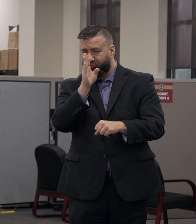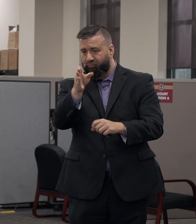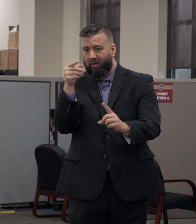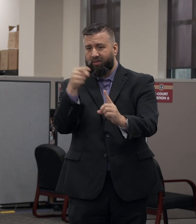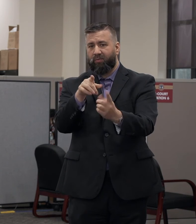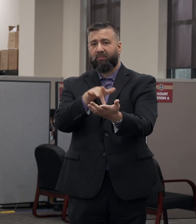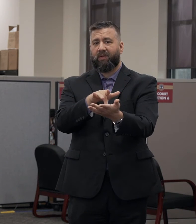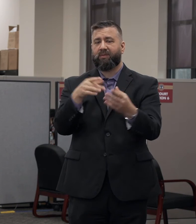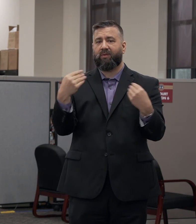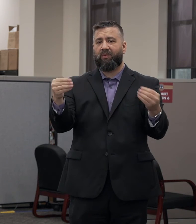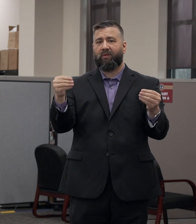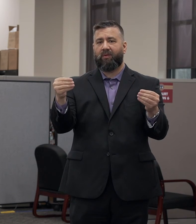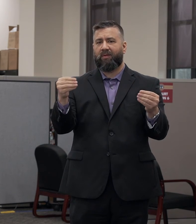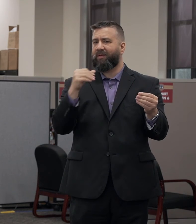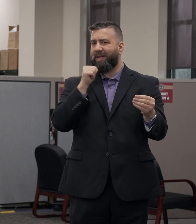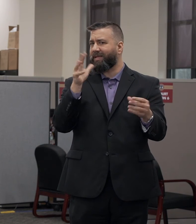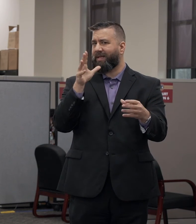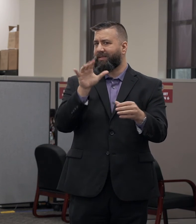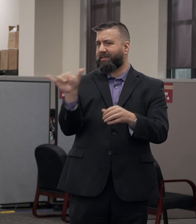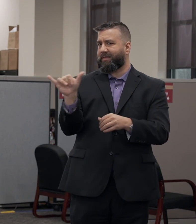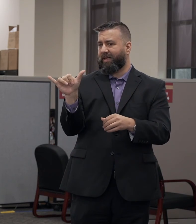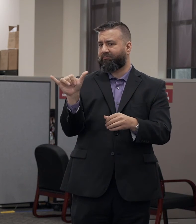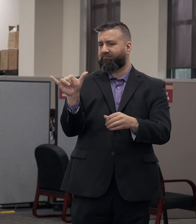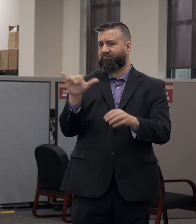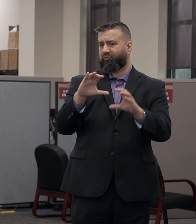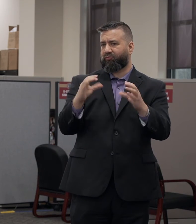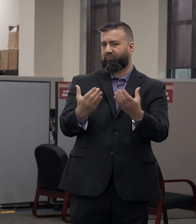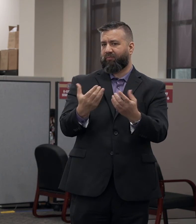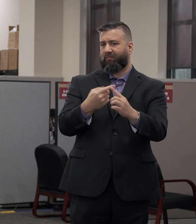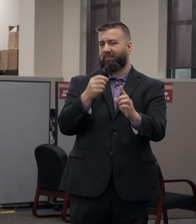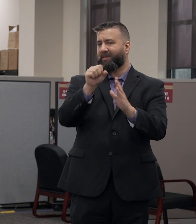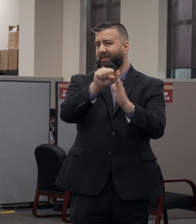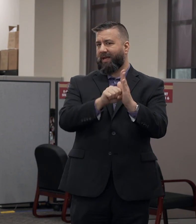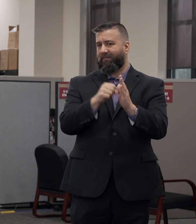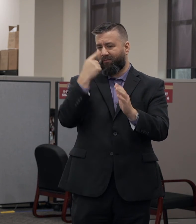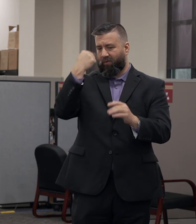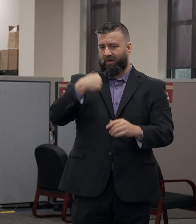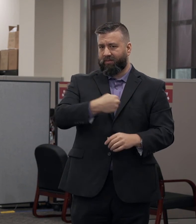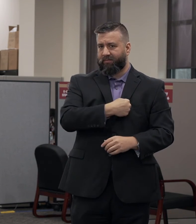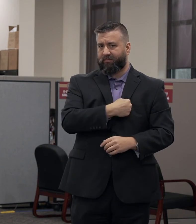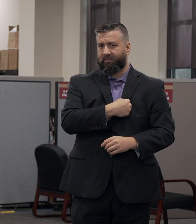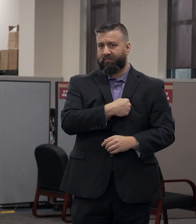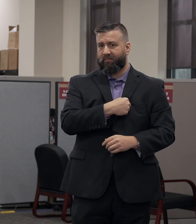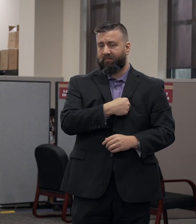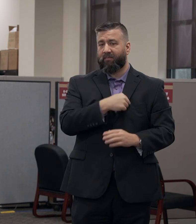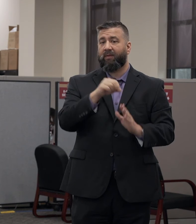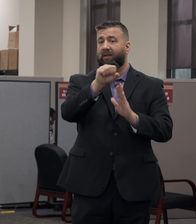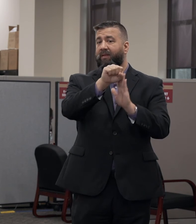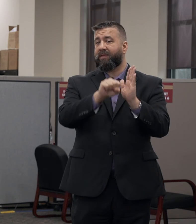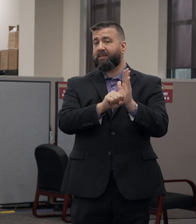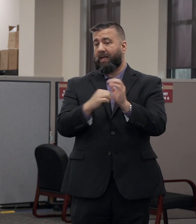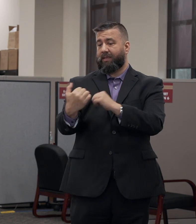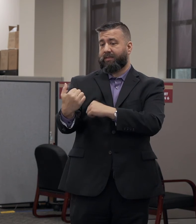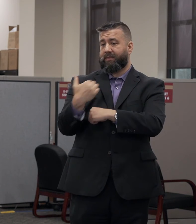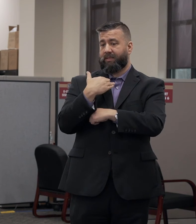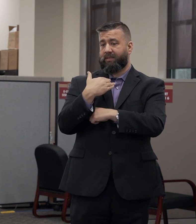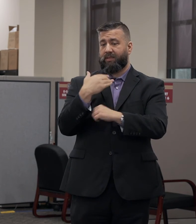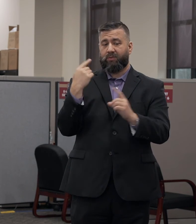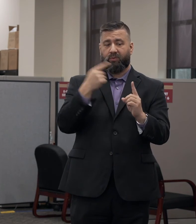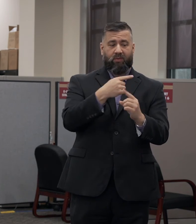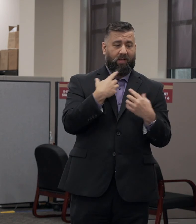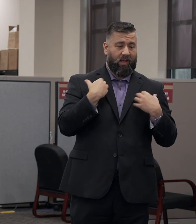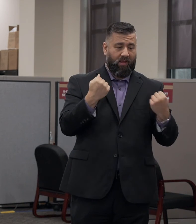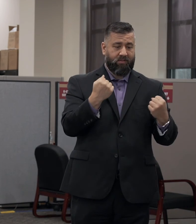this region from the state. The state sends vaccines allotments to our health